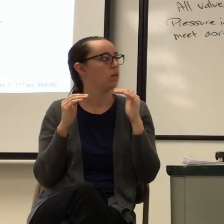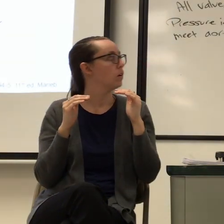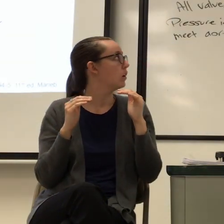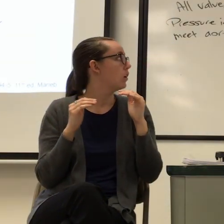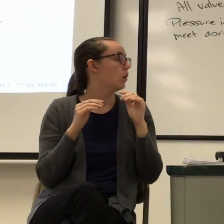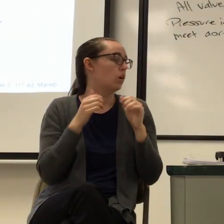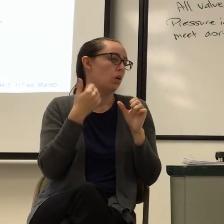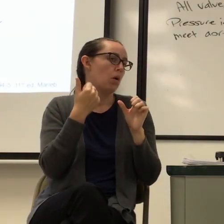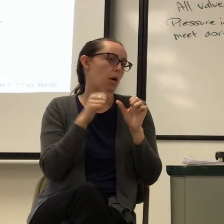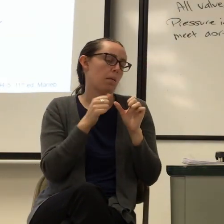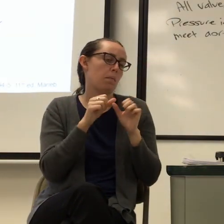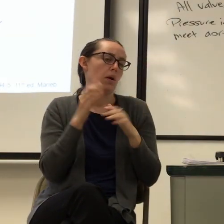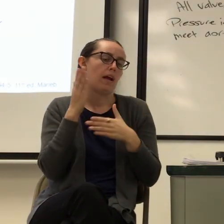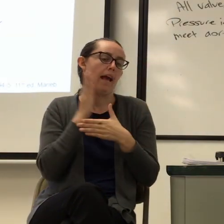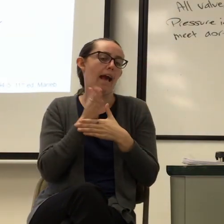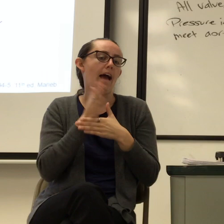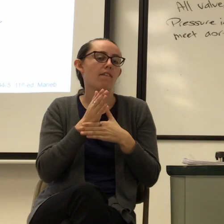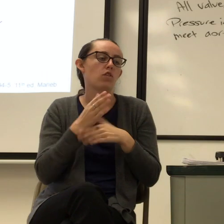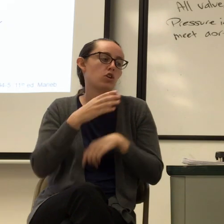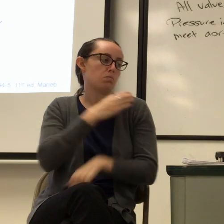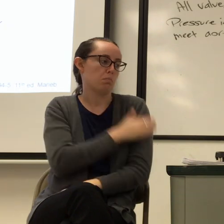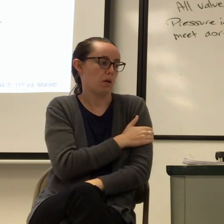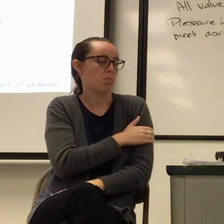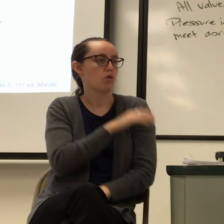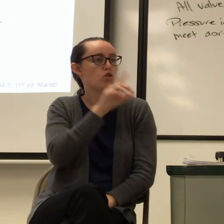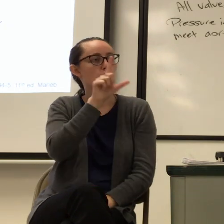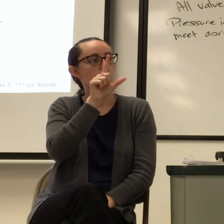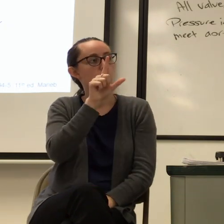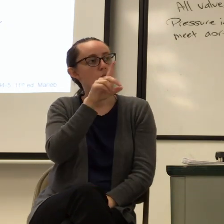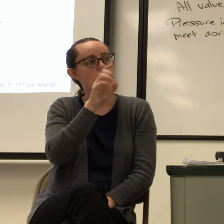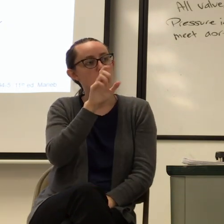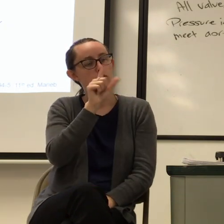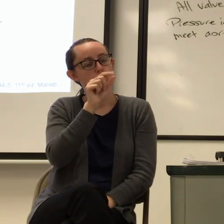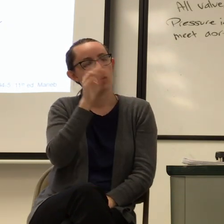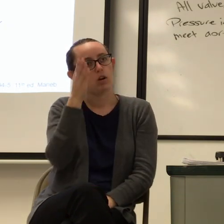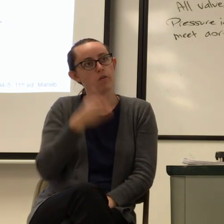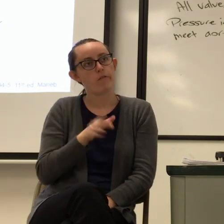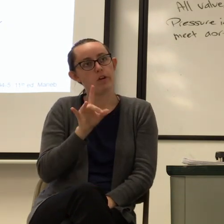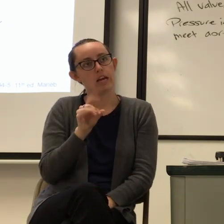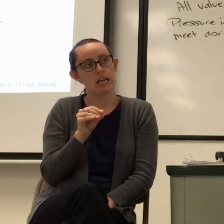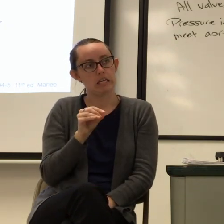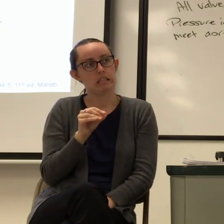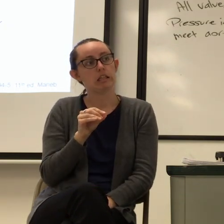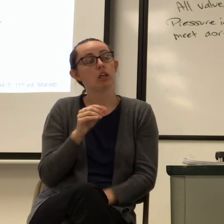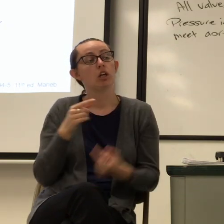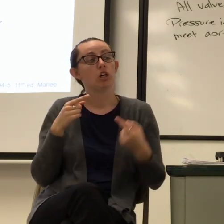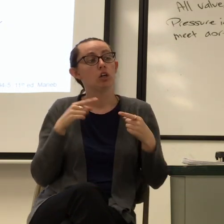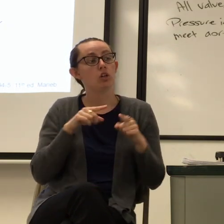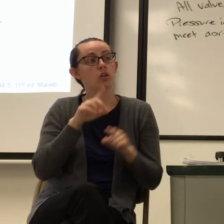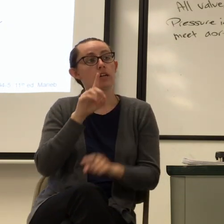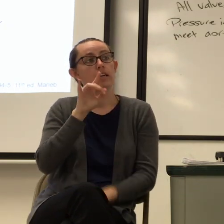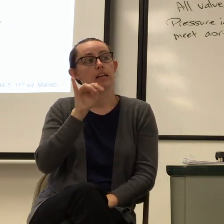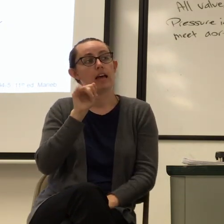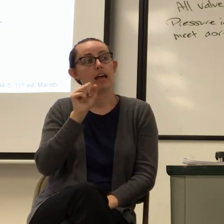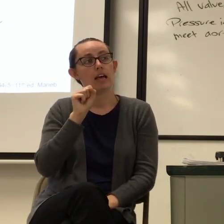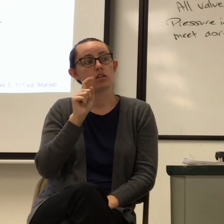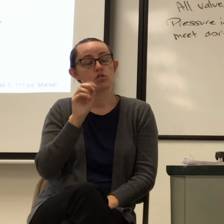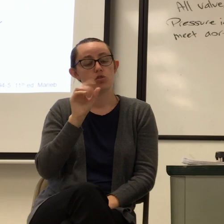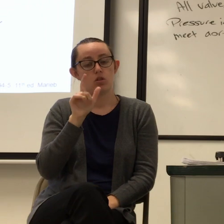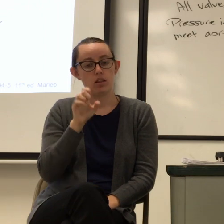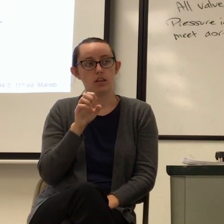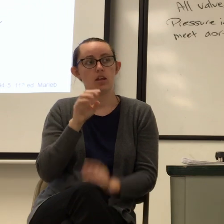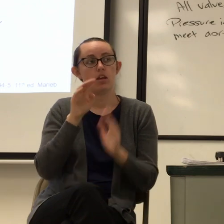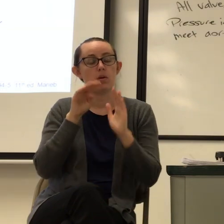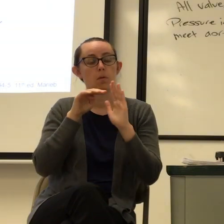is 120 over 80. And the reason why it's dropping during diastole is because the heart's